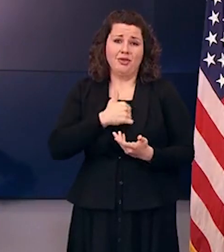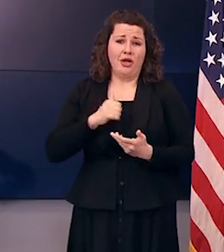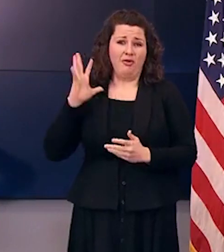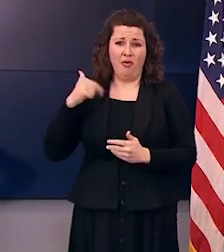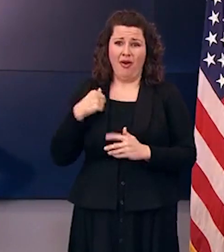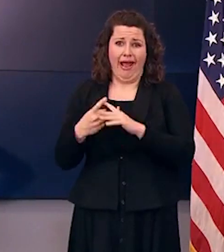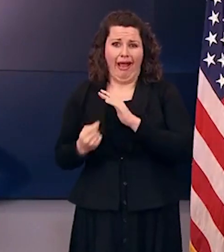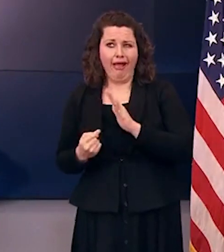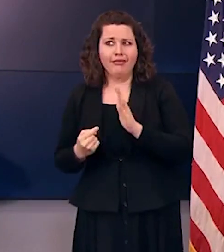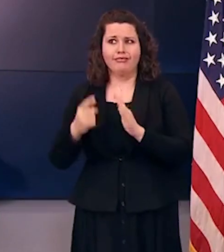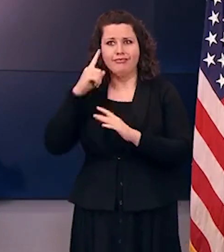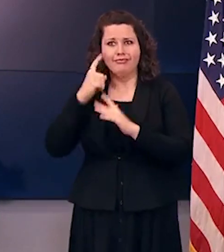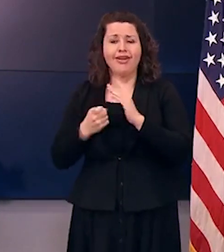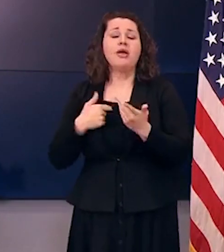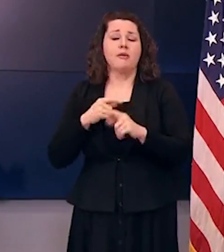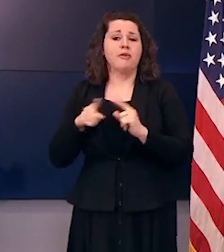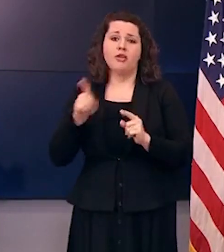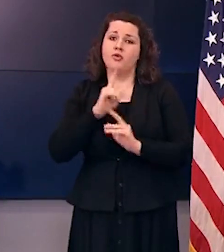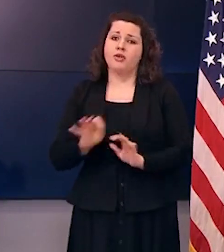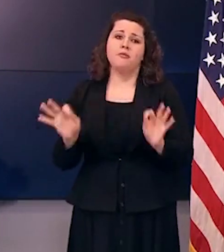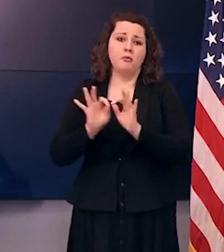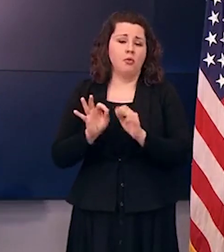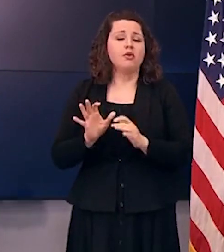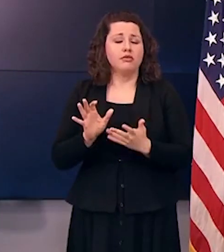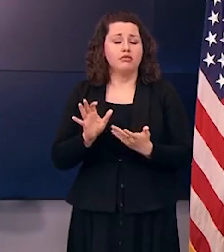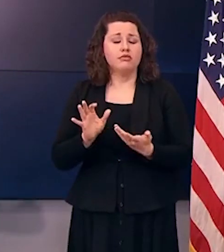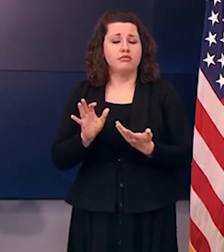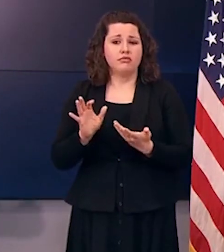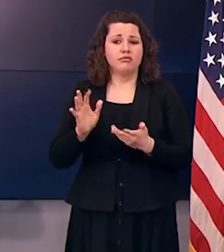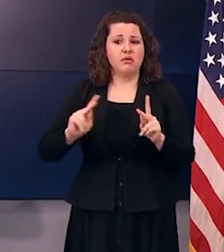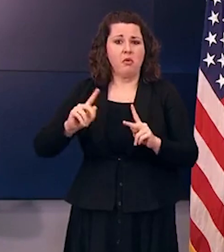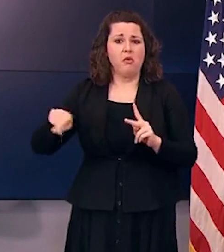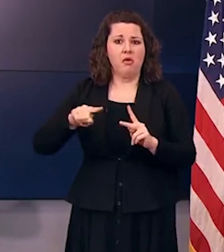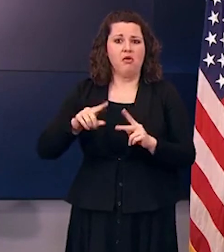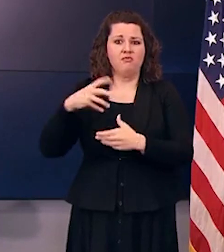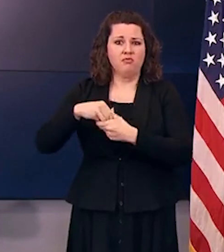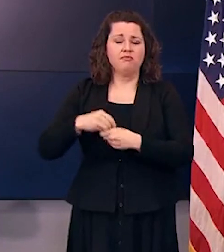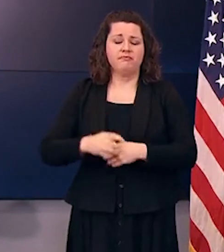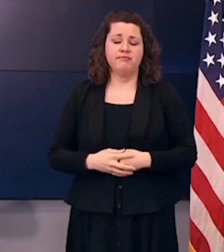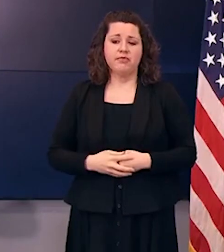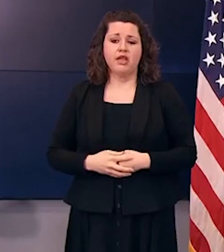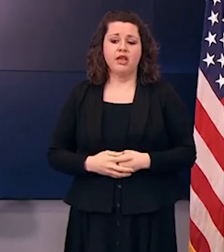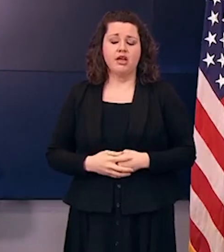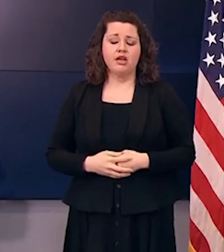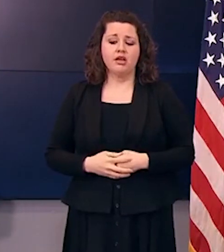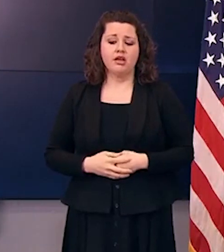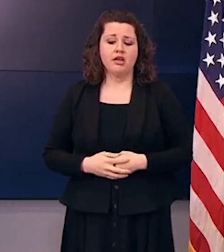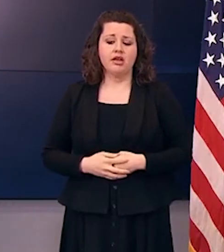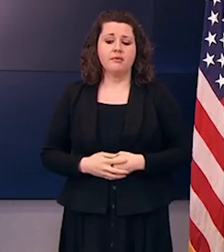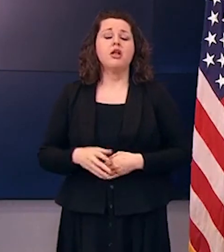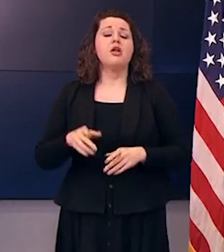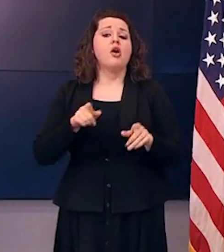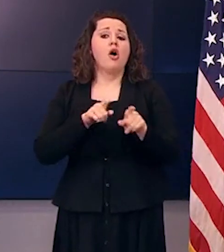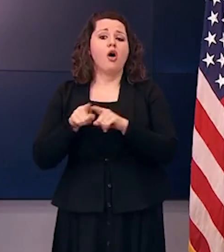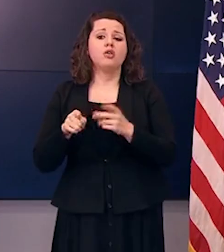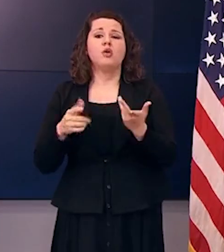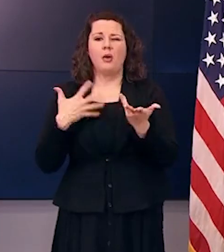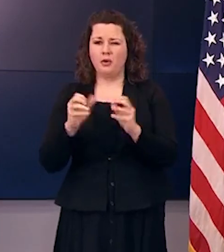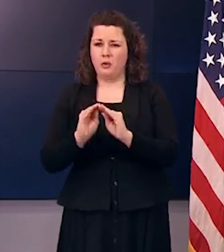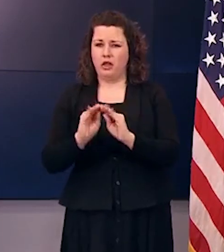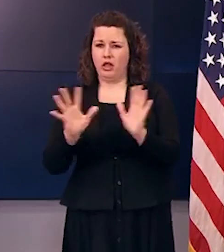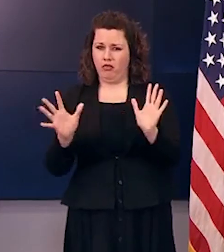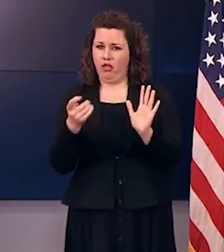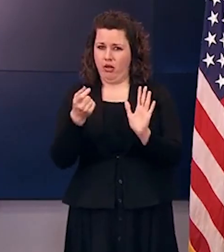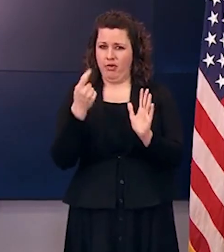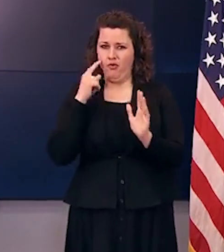I didn't mean to, because they've been very integral in being a part of this. I also want to clarify